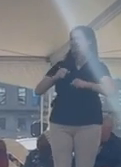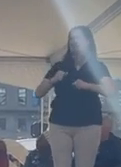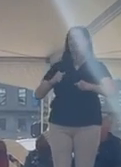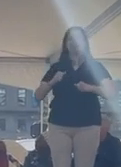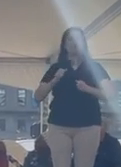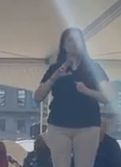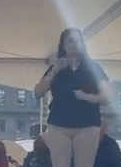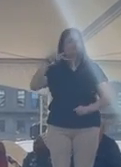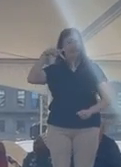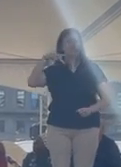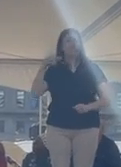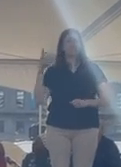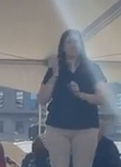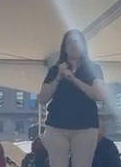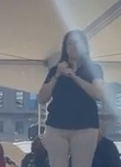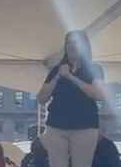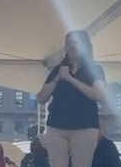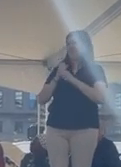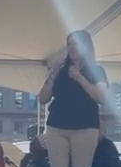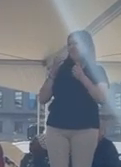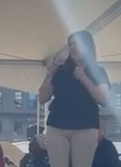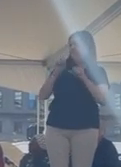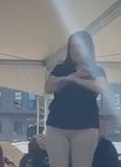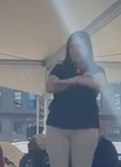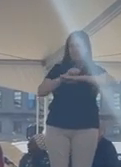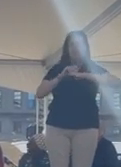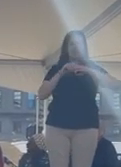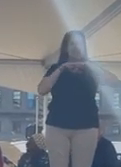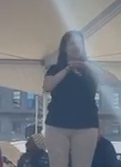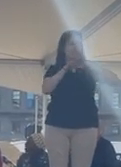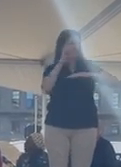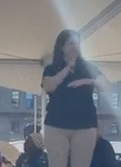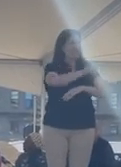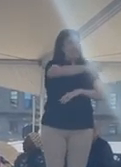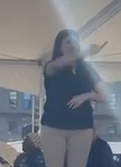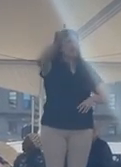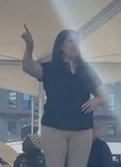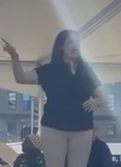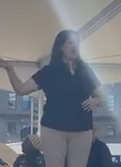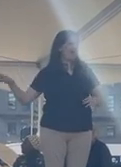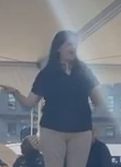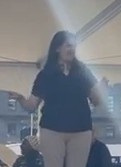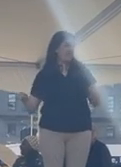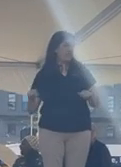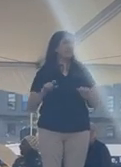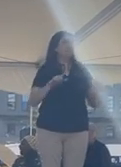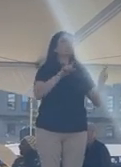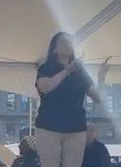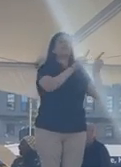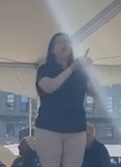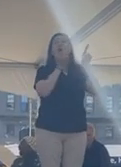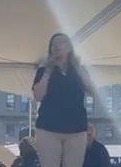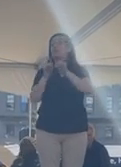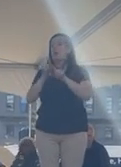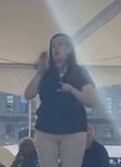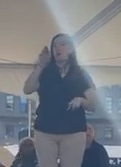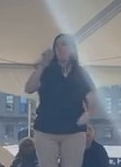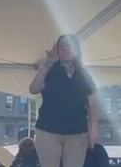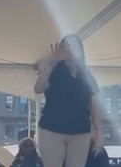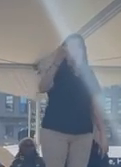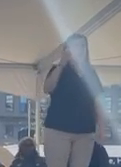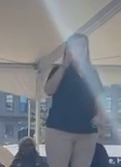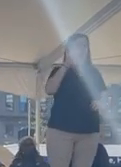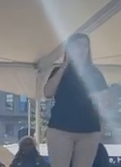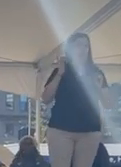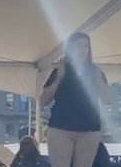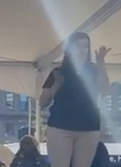that made the public square stage accessible for all of us. Also, Barrio will be